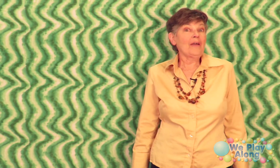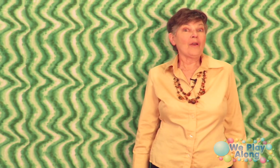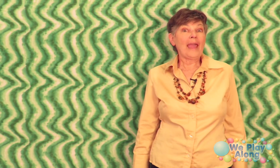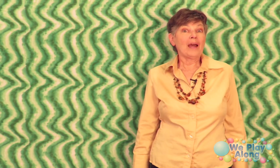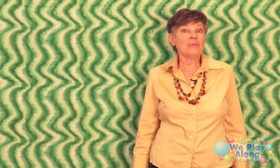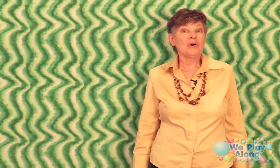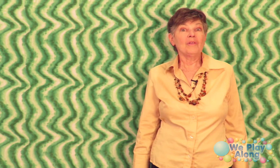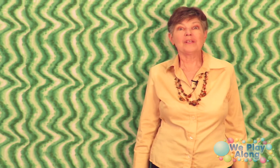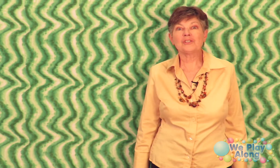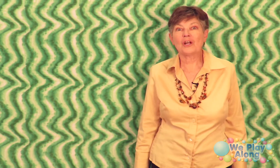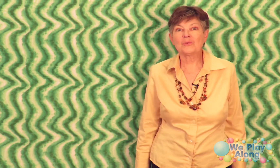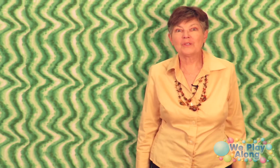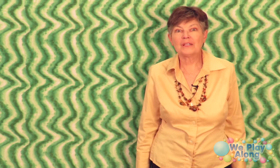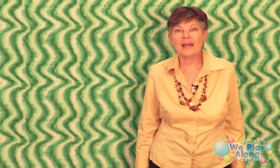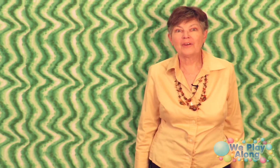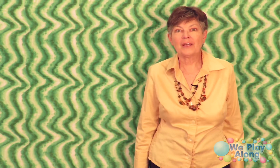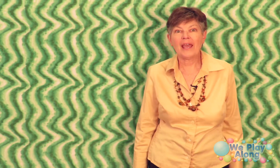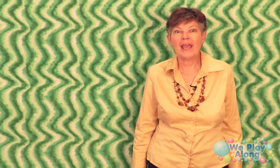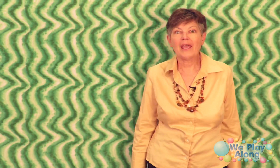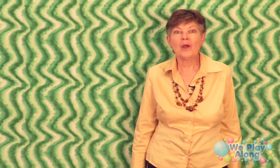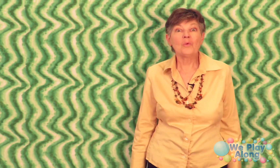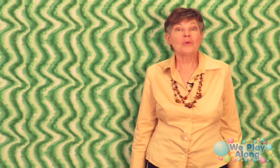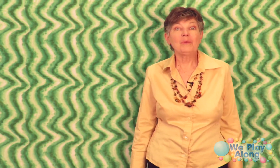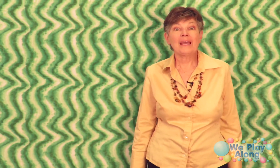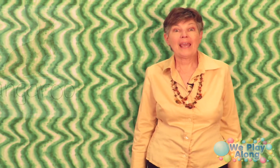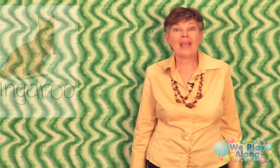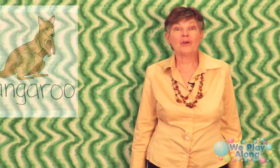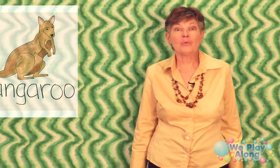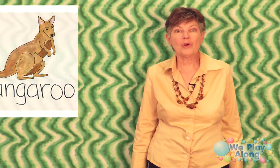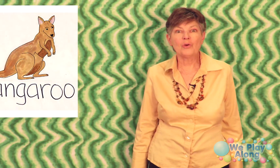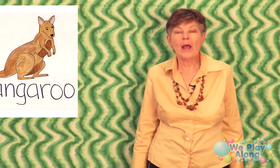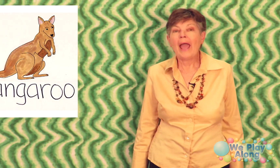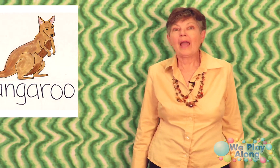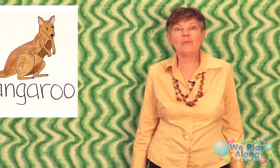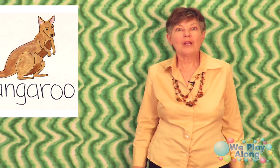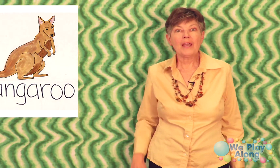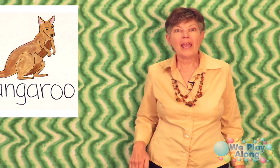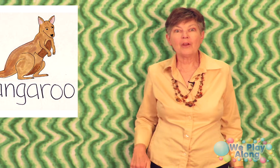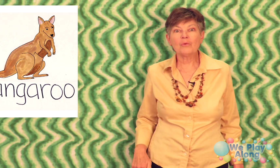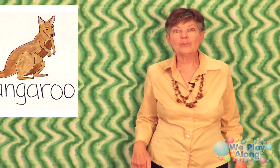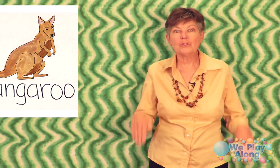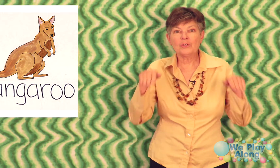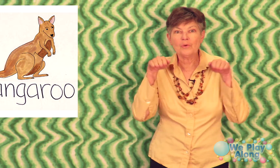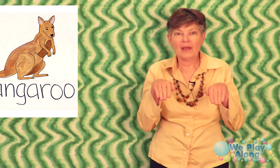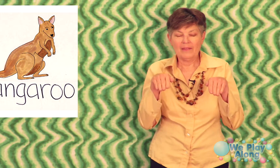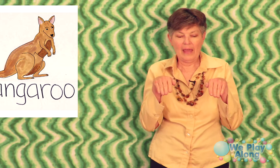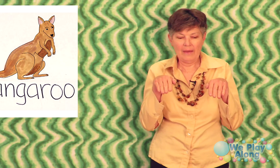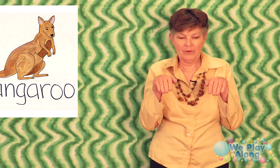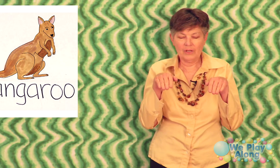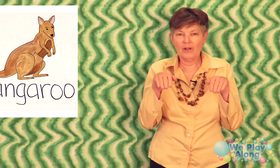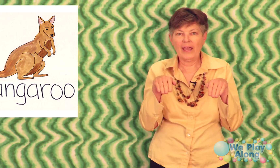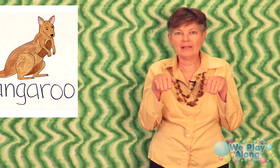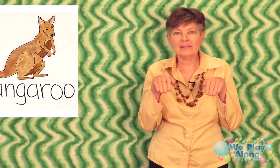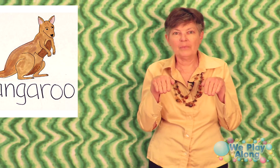Another animal that starts with the letter K would be kangaroo. And what do kangaroos do? They have their little hands up